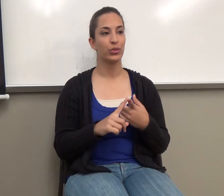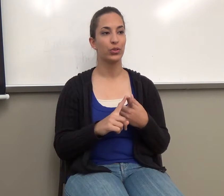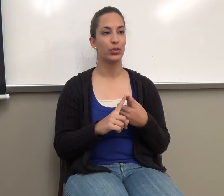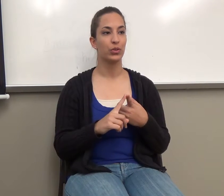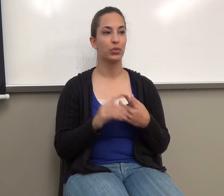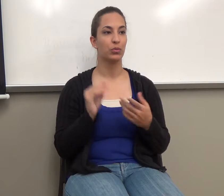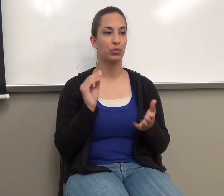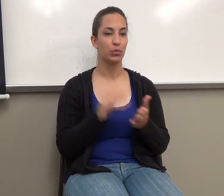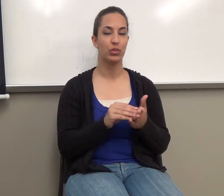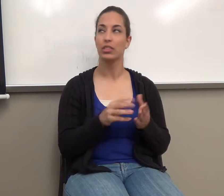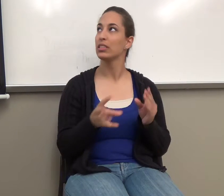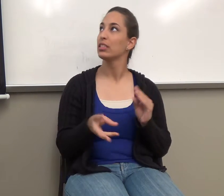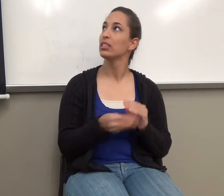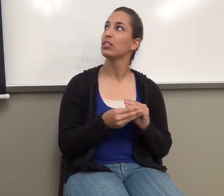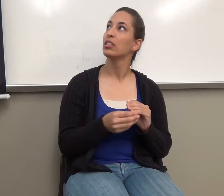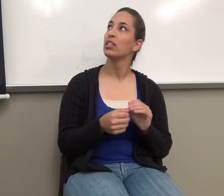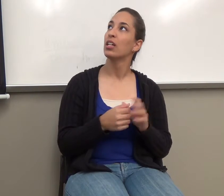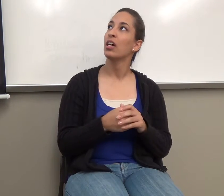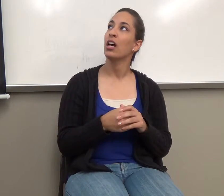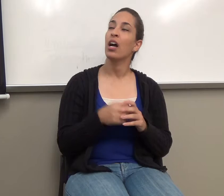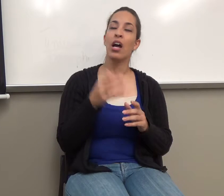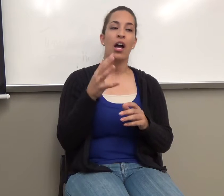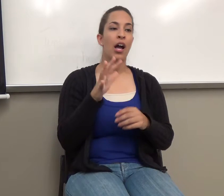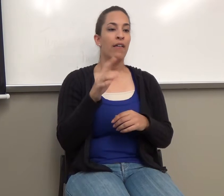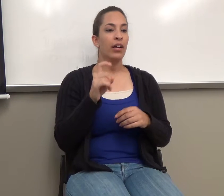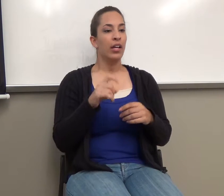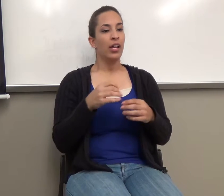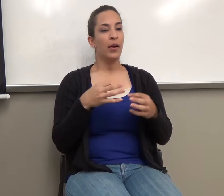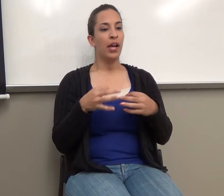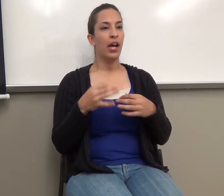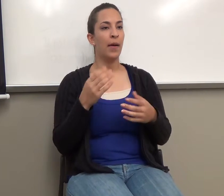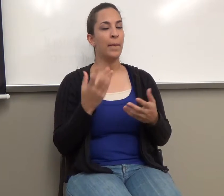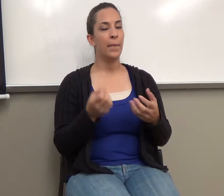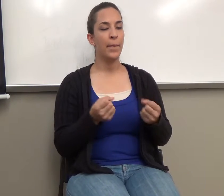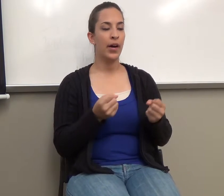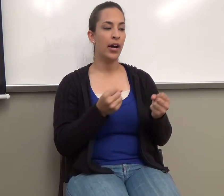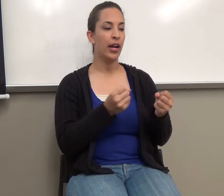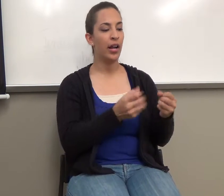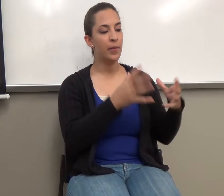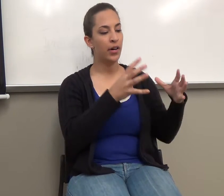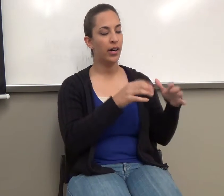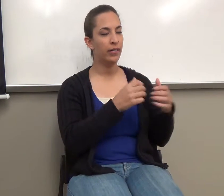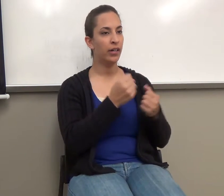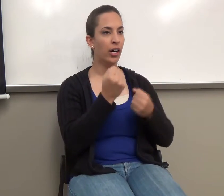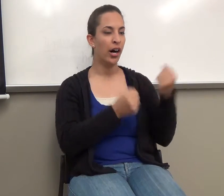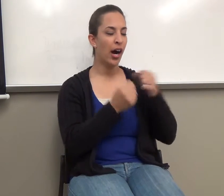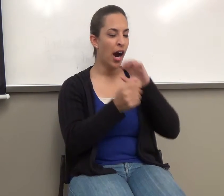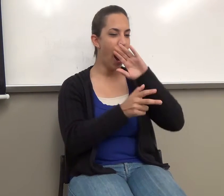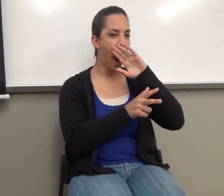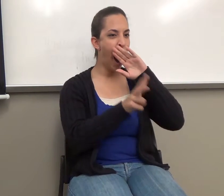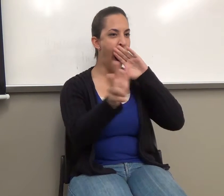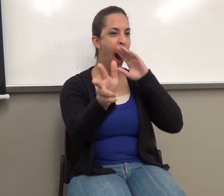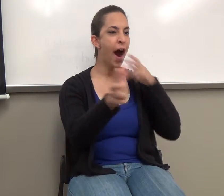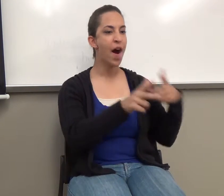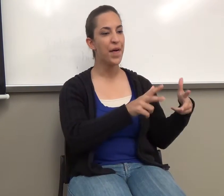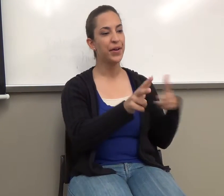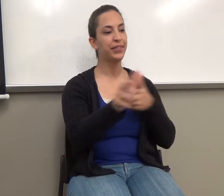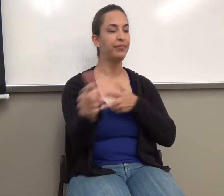there. A number of shiny classic cars cruised up and down Ocean Drive, and the best looking ones